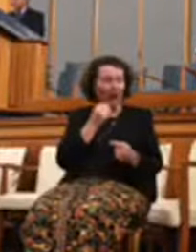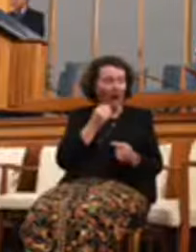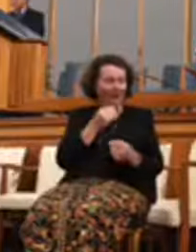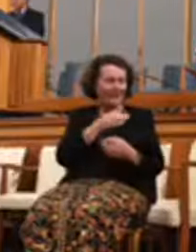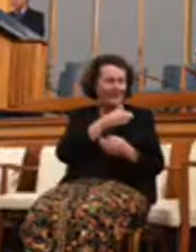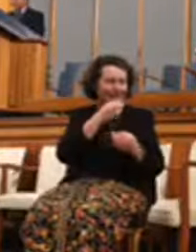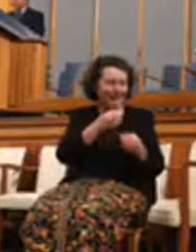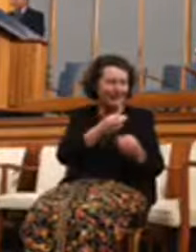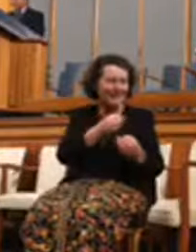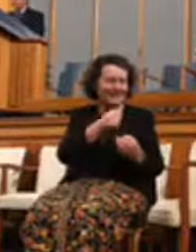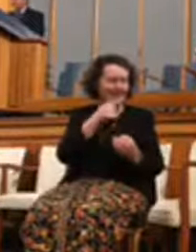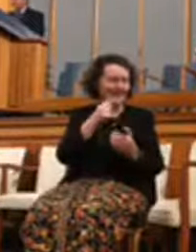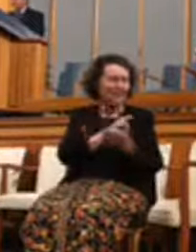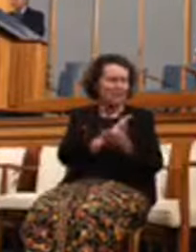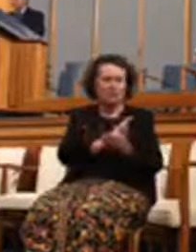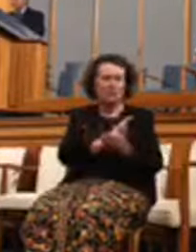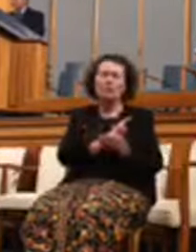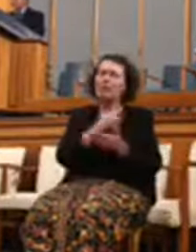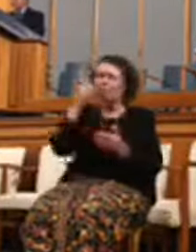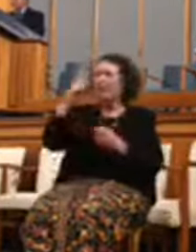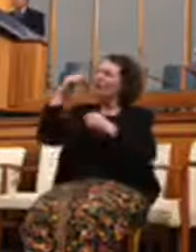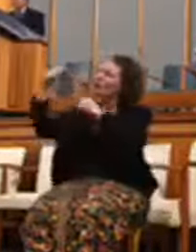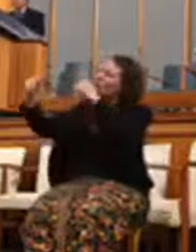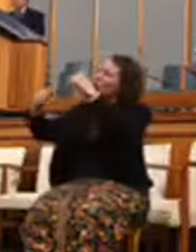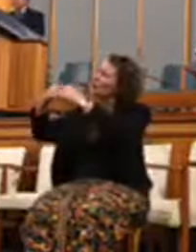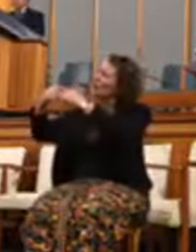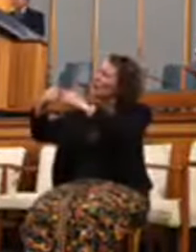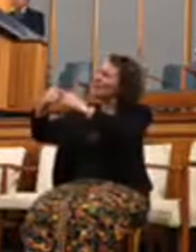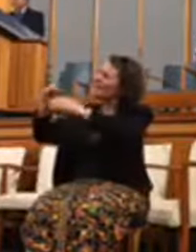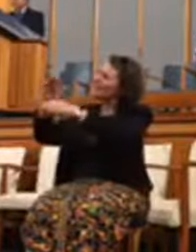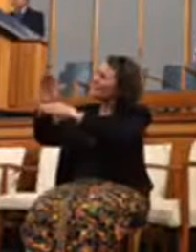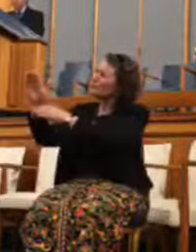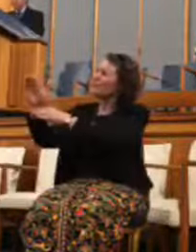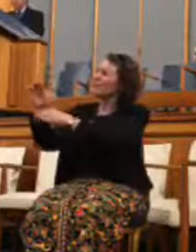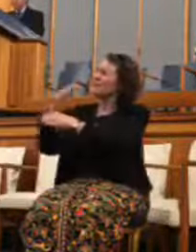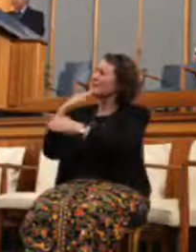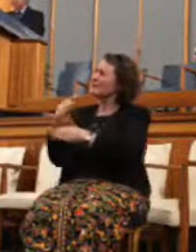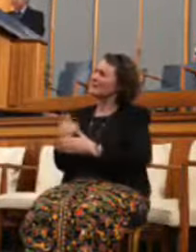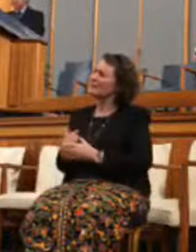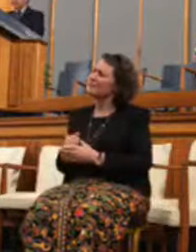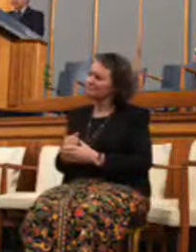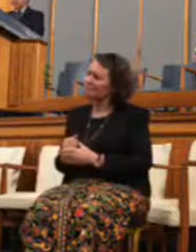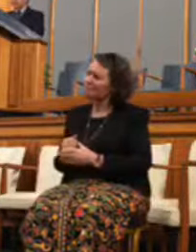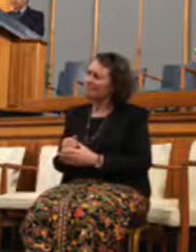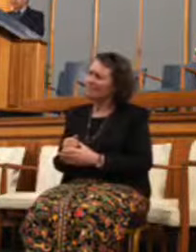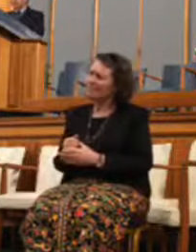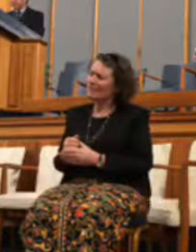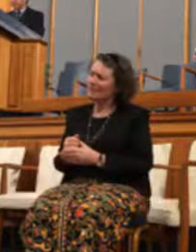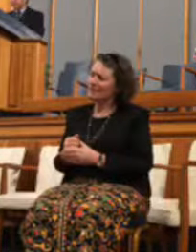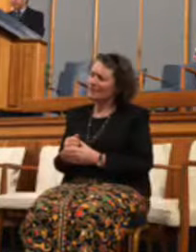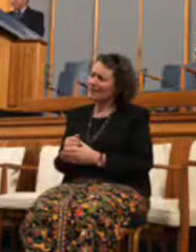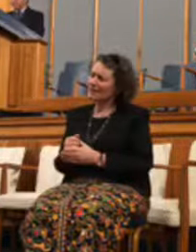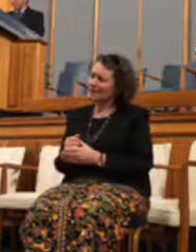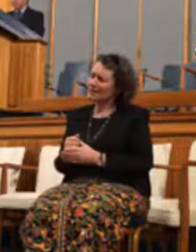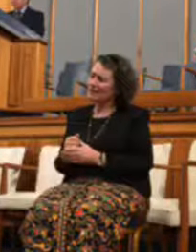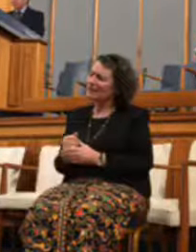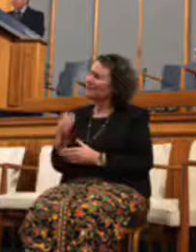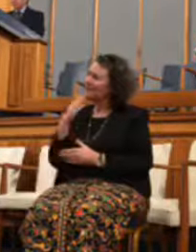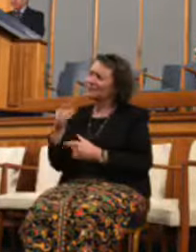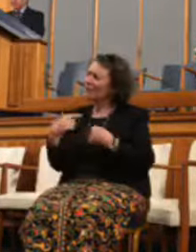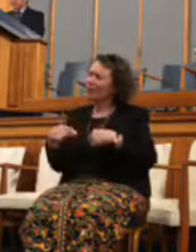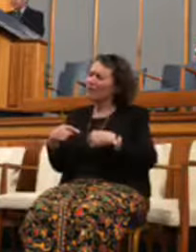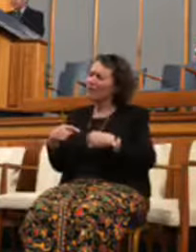eternal. The grass may dry and wither away and taken by the wind,